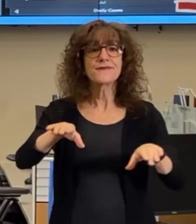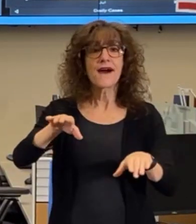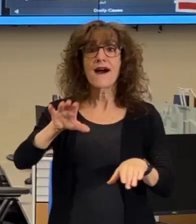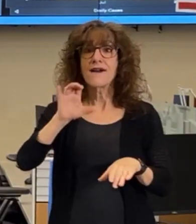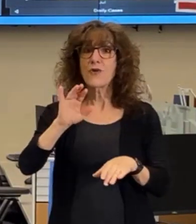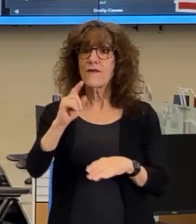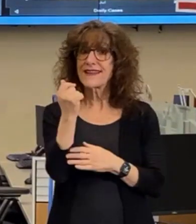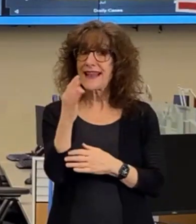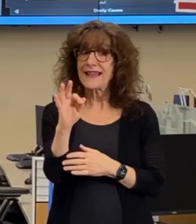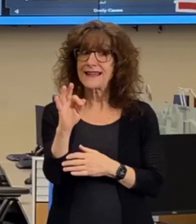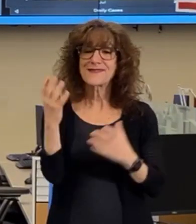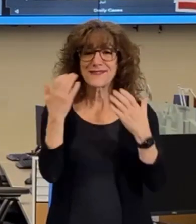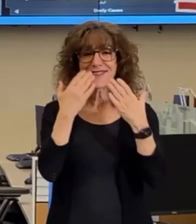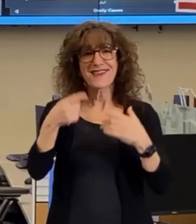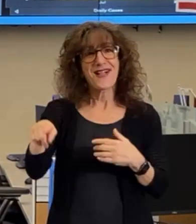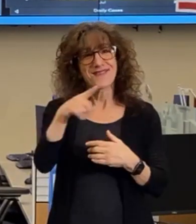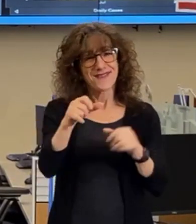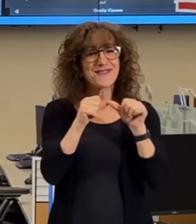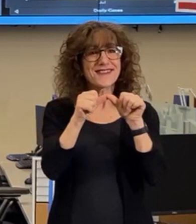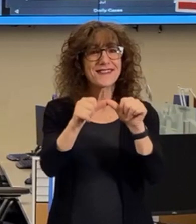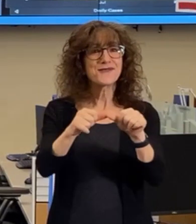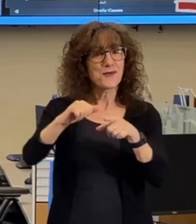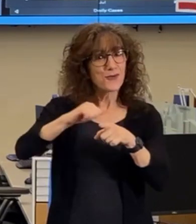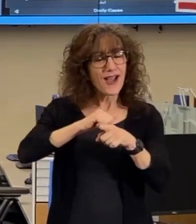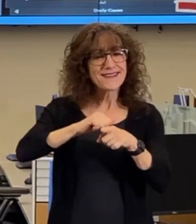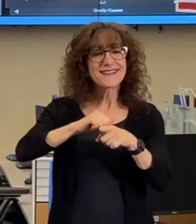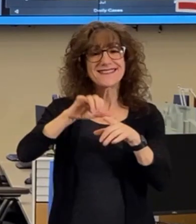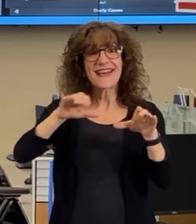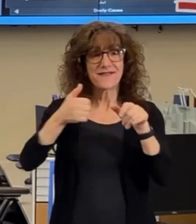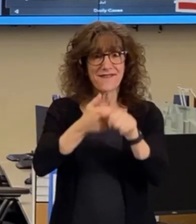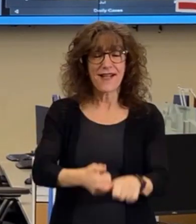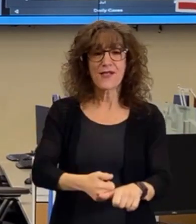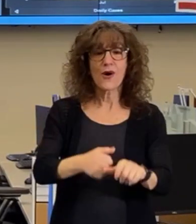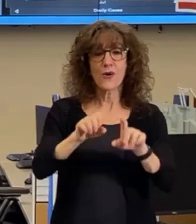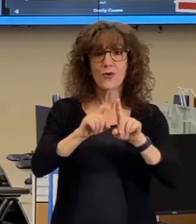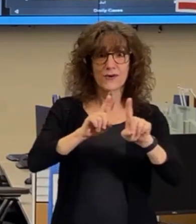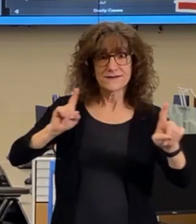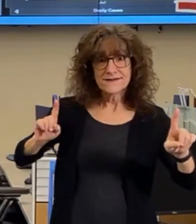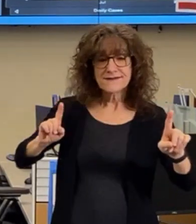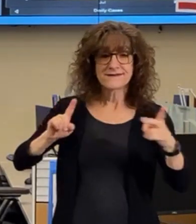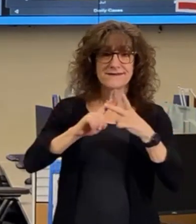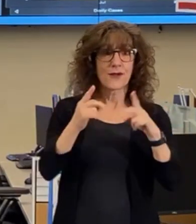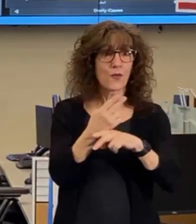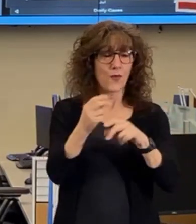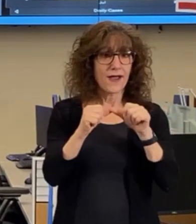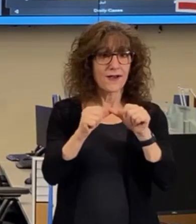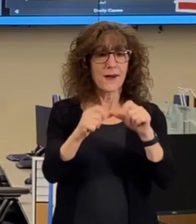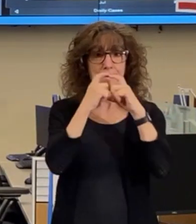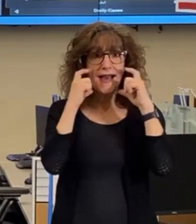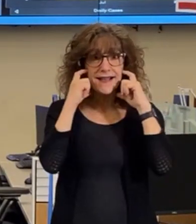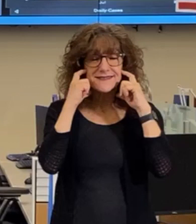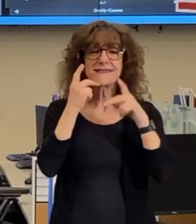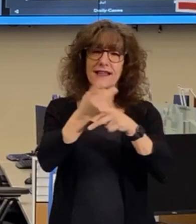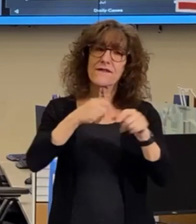COVID-19. So I want to thank you for continuing to practice social distancing, for continuing to wear your masks and looking out for